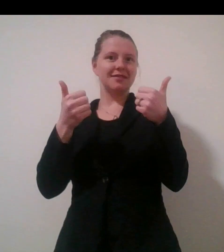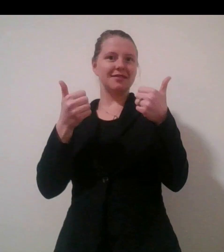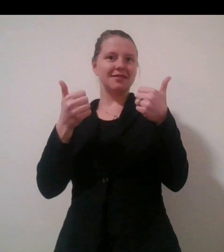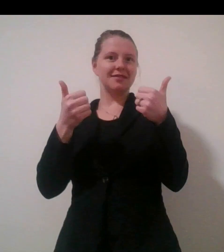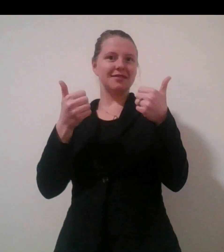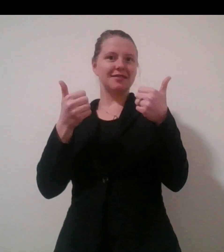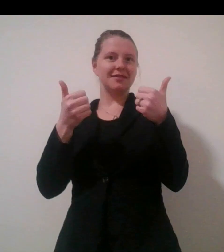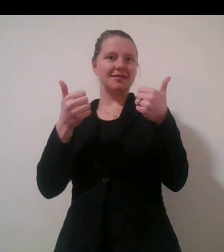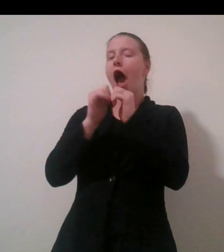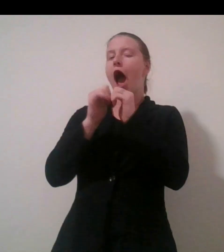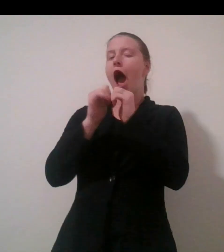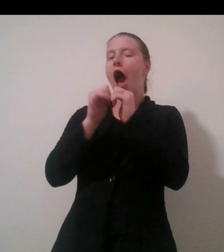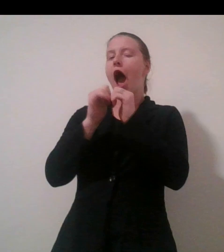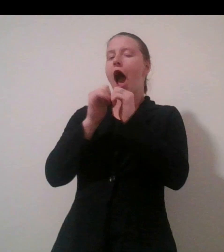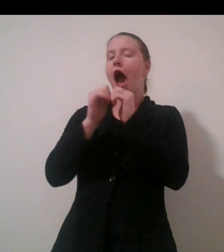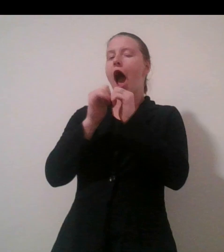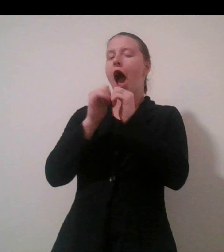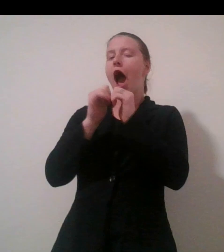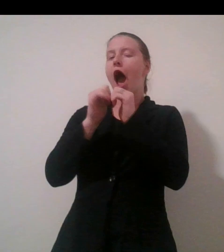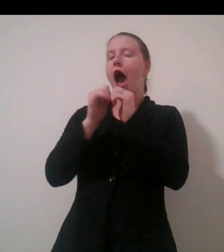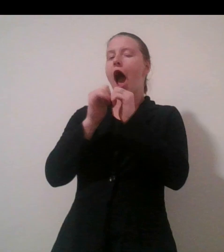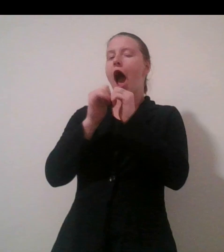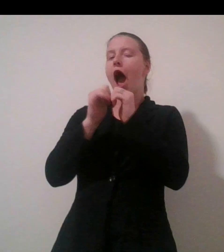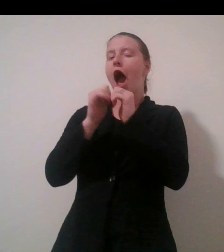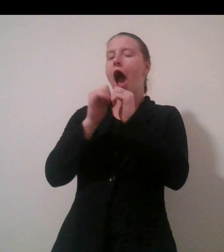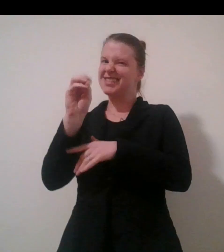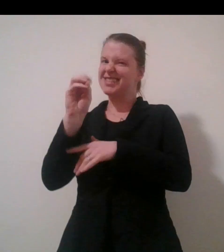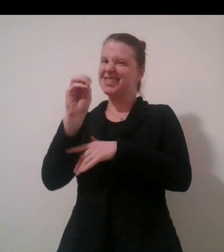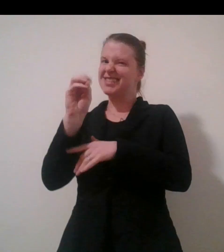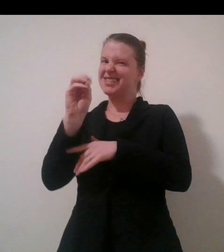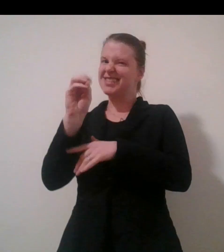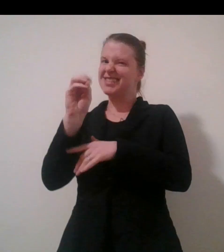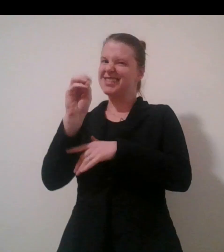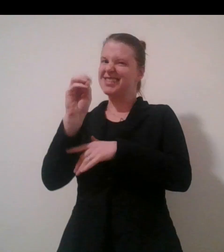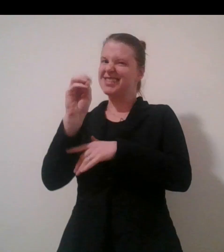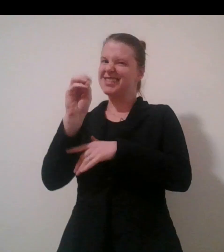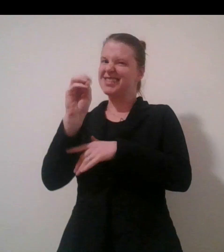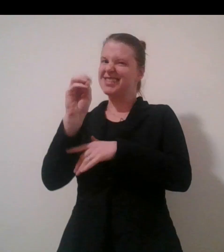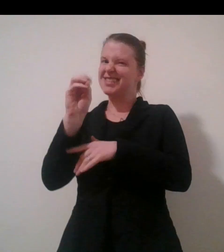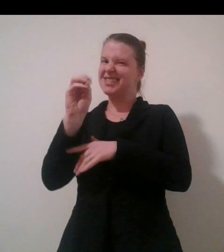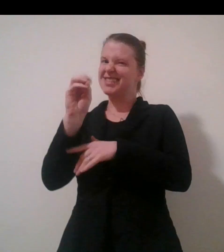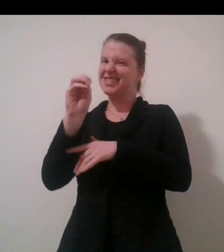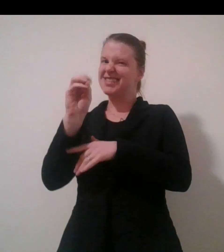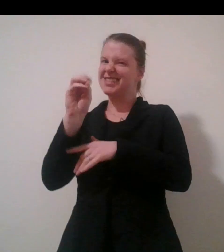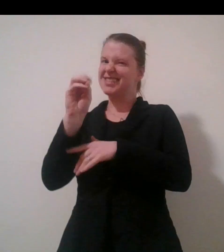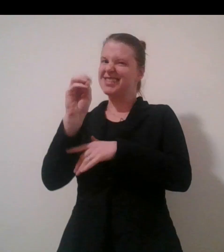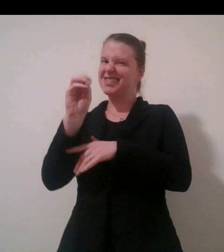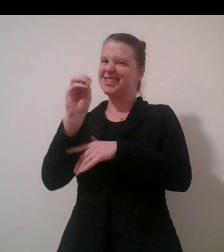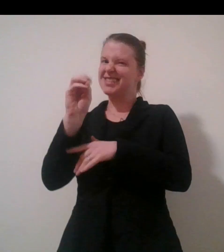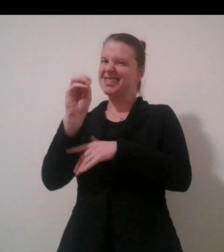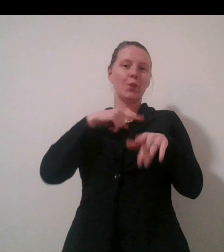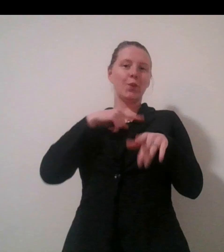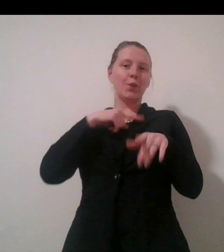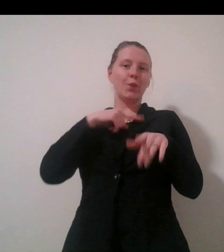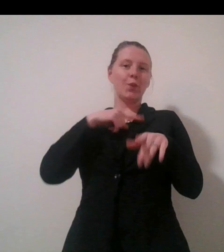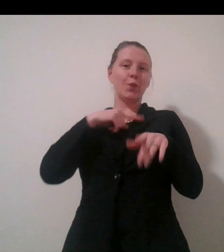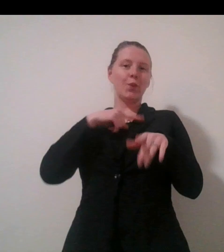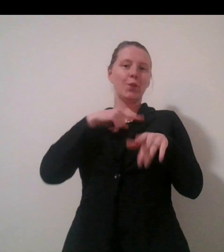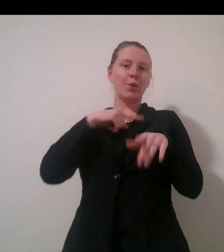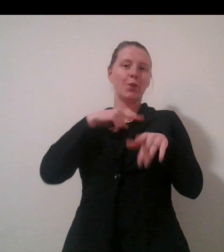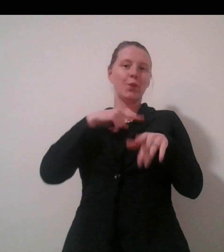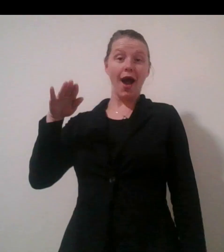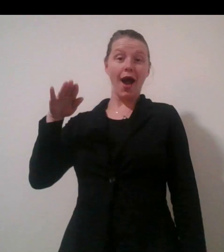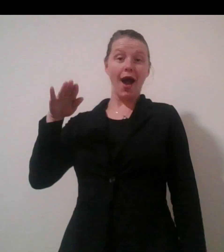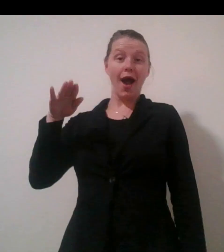Along with tendons, cartilage, and ligaments, the bones in our body form an intricate